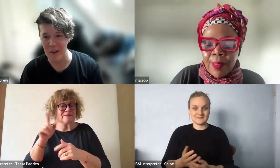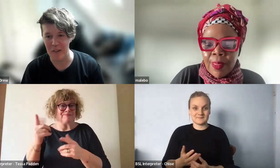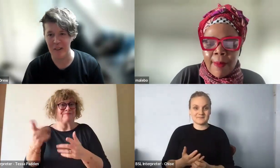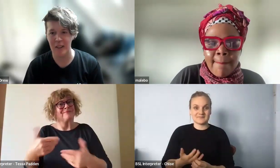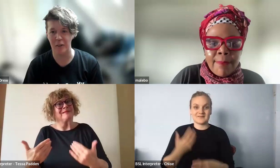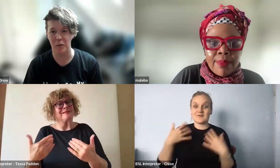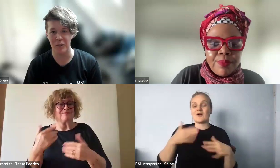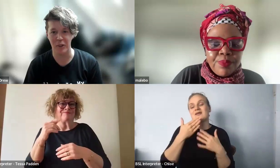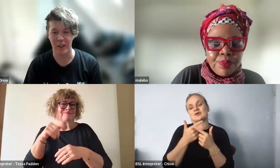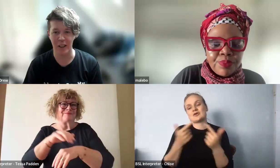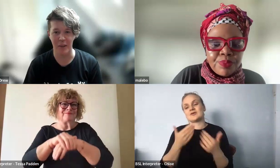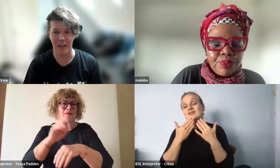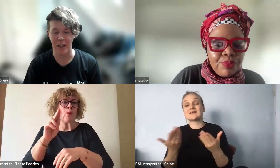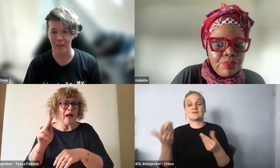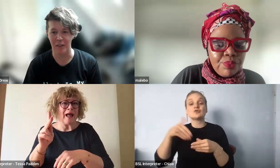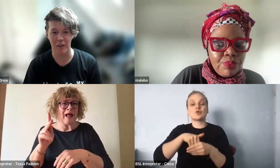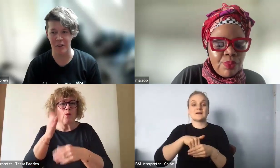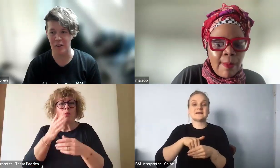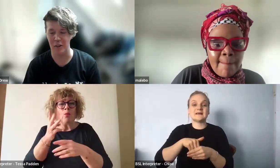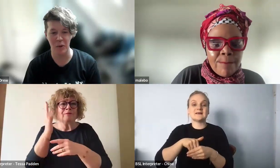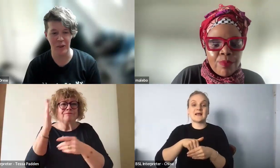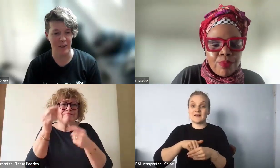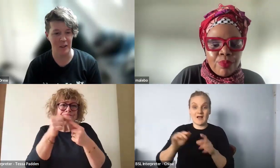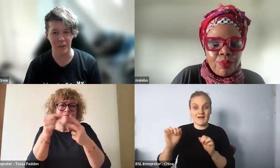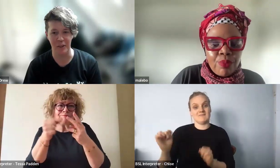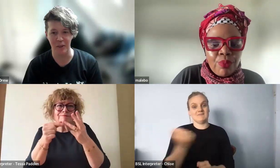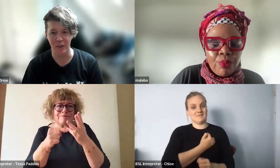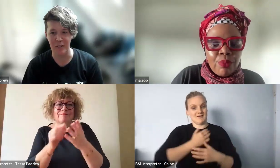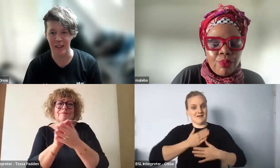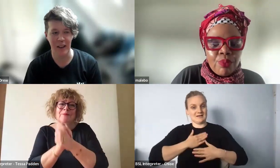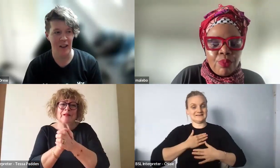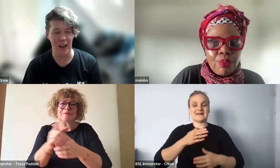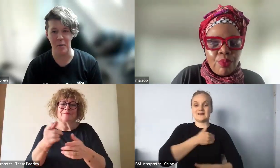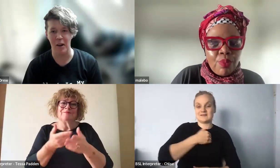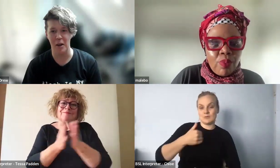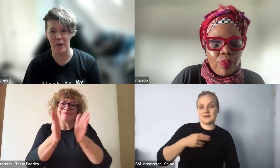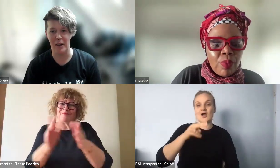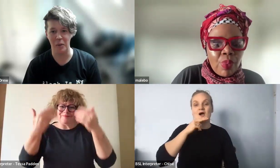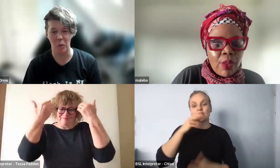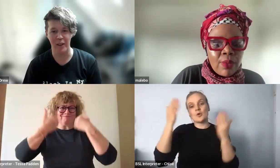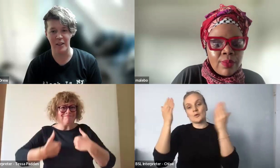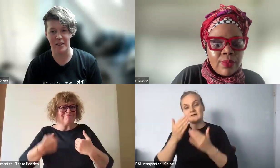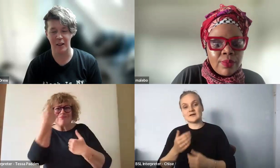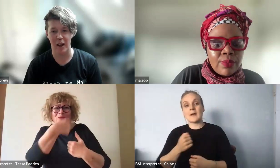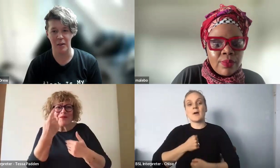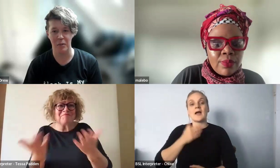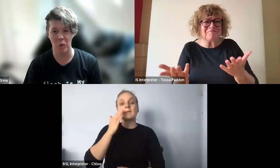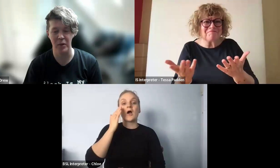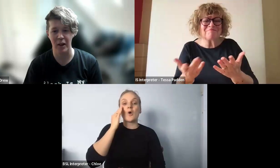you very much. And thank you everyone for joining me and the rest of us on this morning, afternoon or evening. I am a